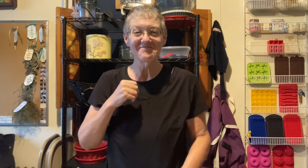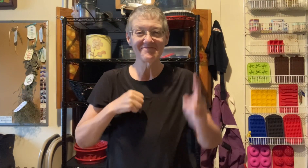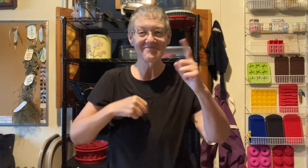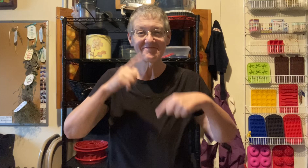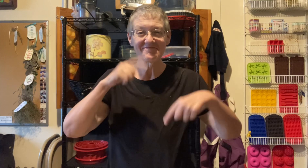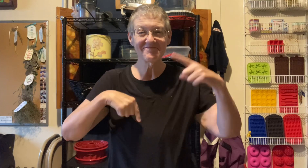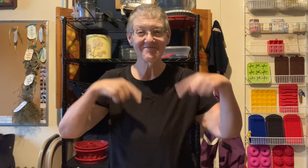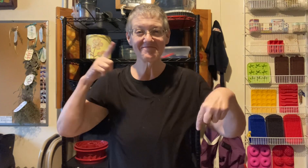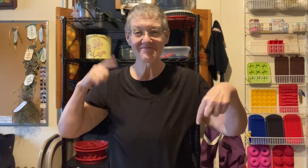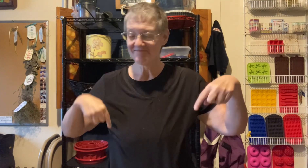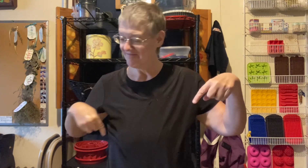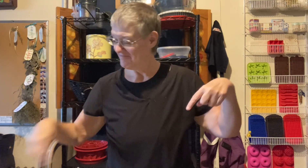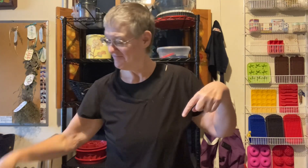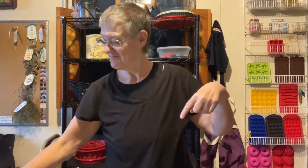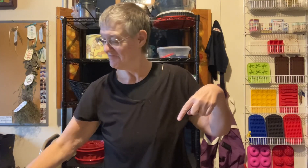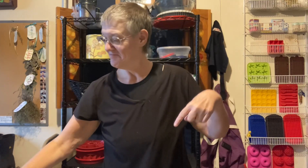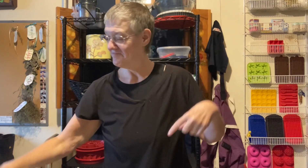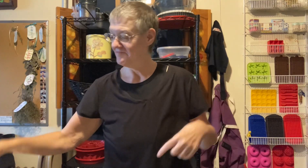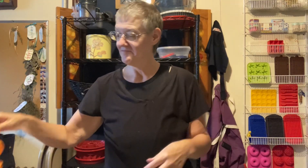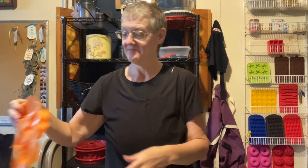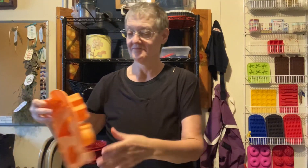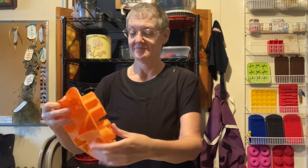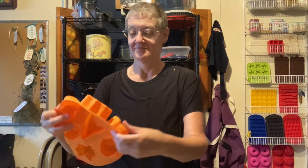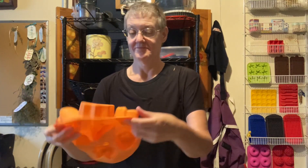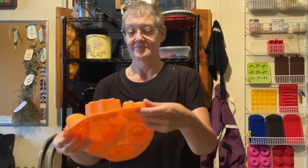There's some cute varieties.